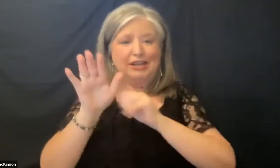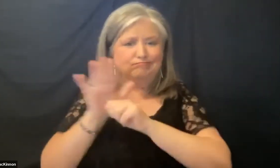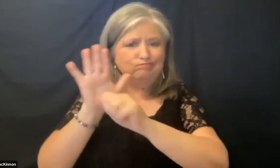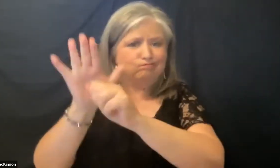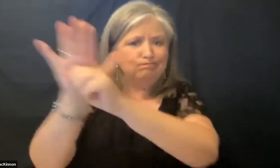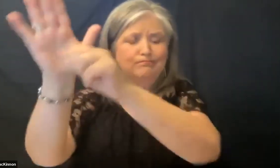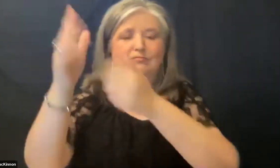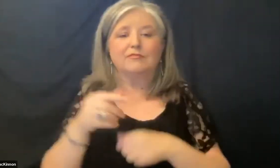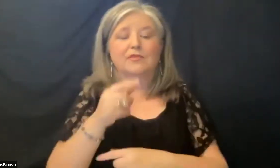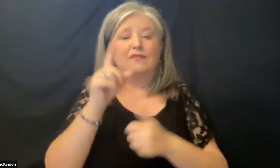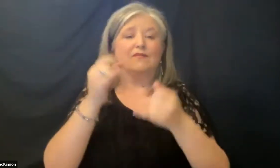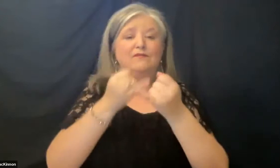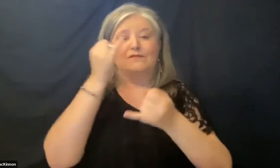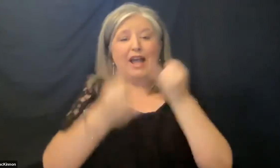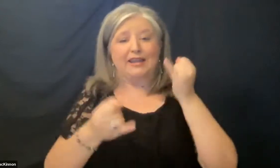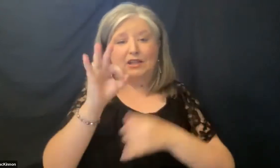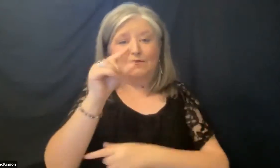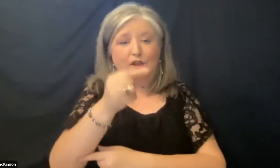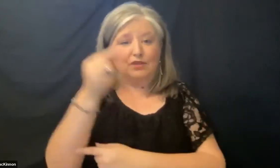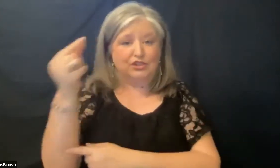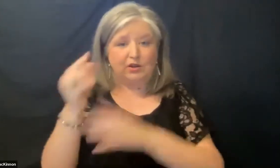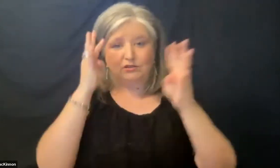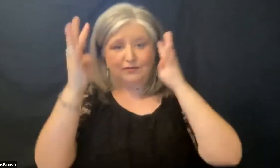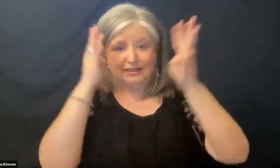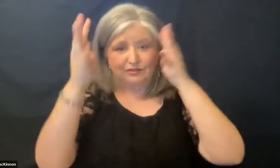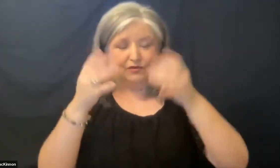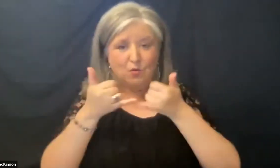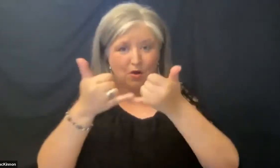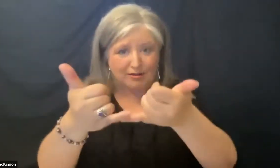He's a performing artist as well as an accessibility advocate.